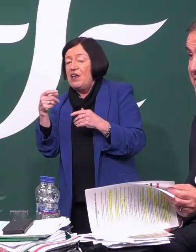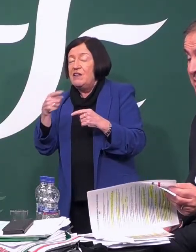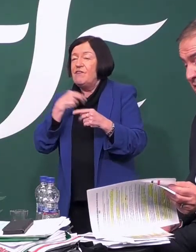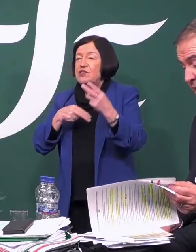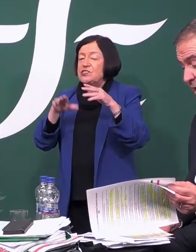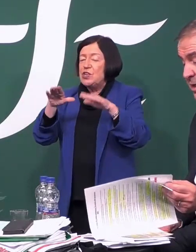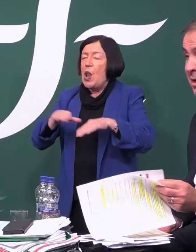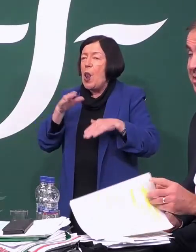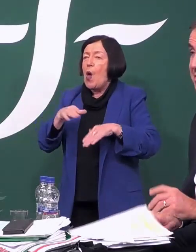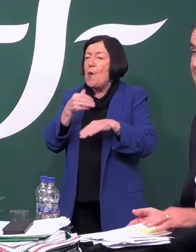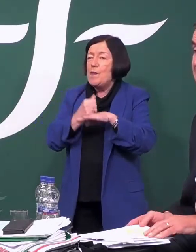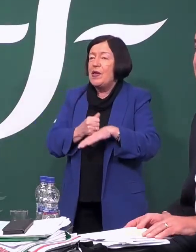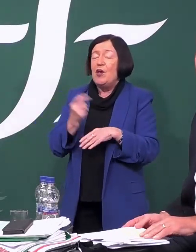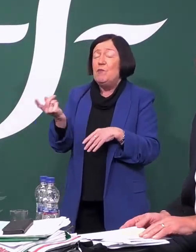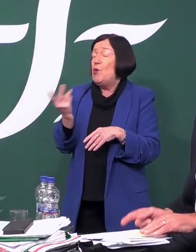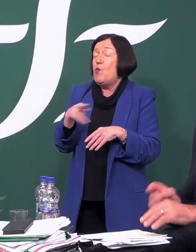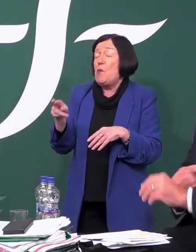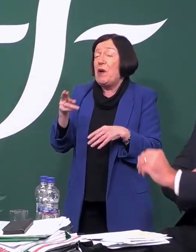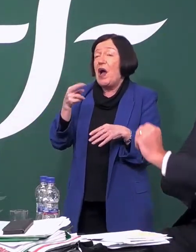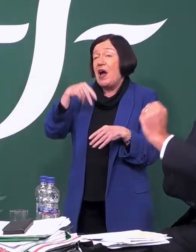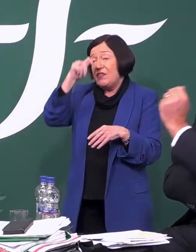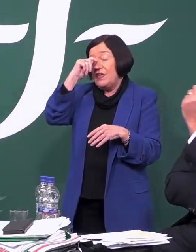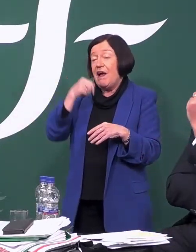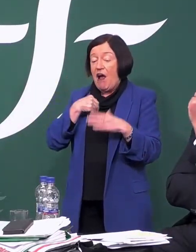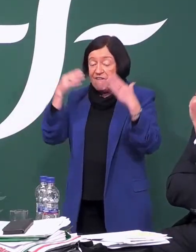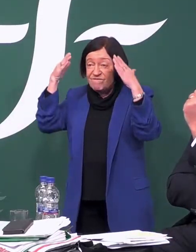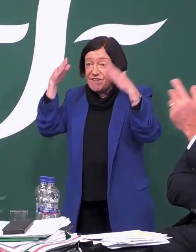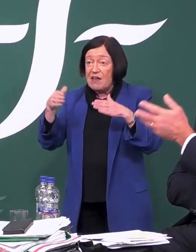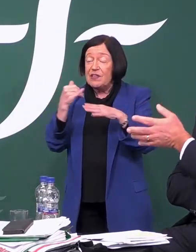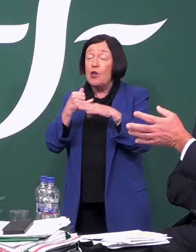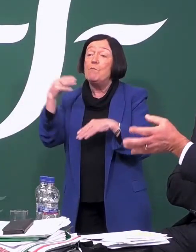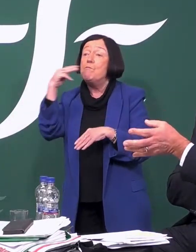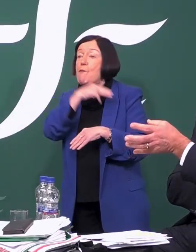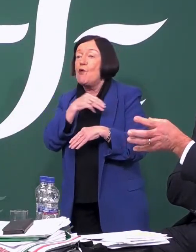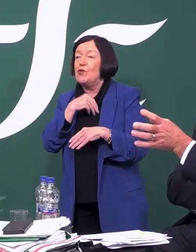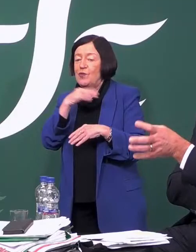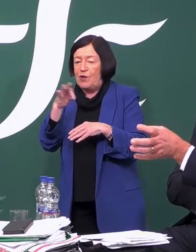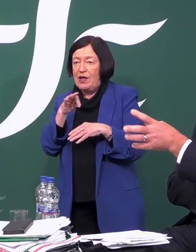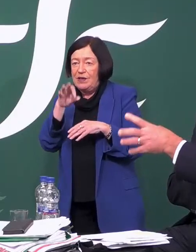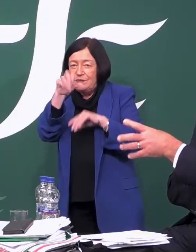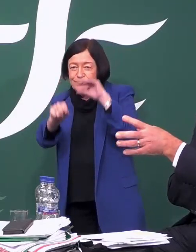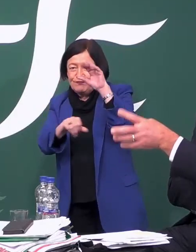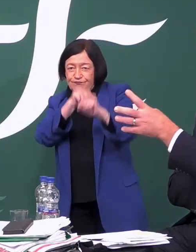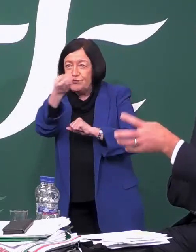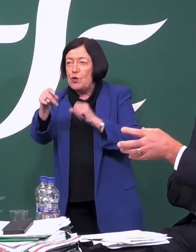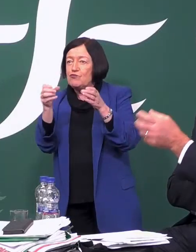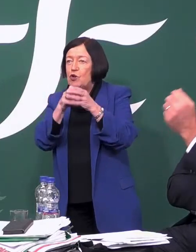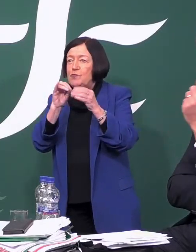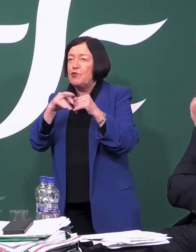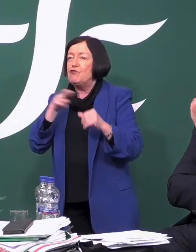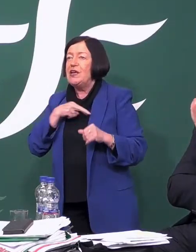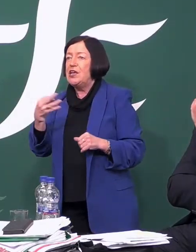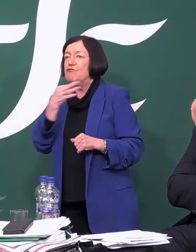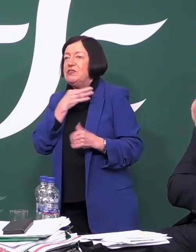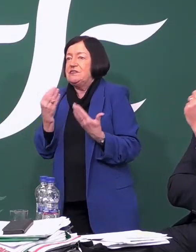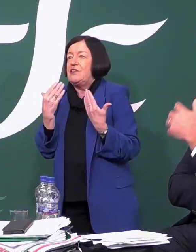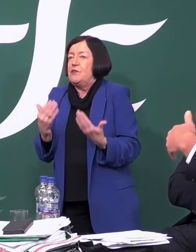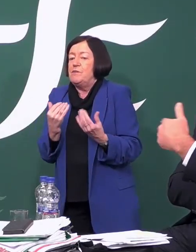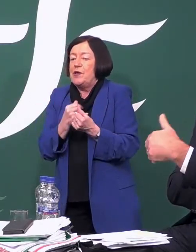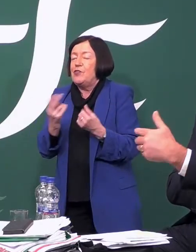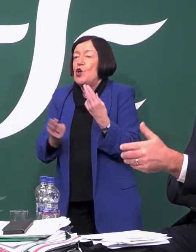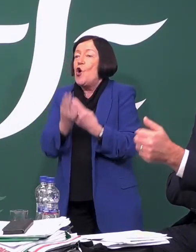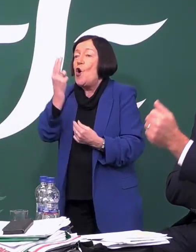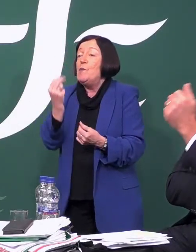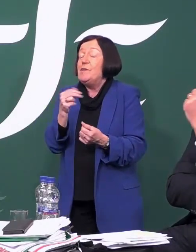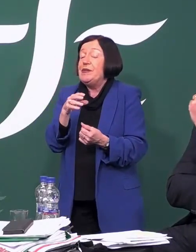slow basis, but it's not going to be, I suppose our emphasis, the important point at the moment is to get to those groups that are most at risk that we talked about earlier in terms of the uptake